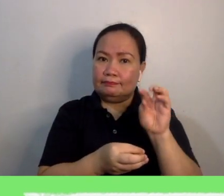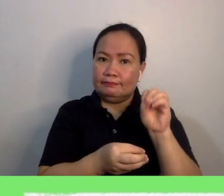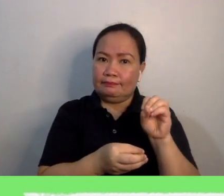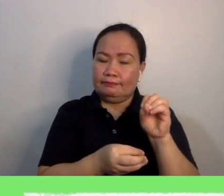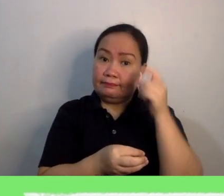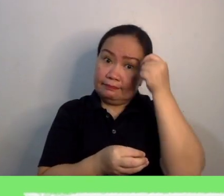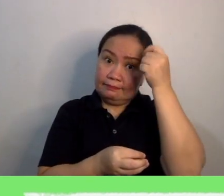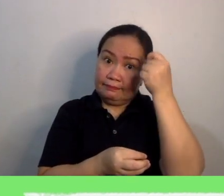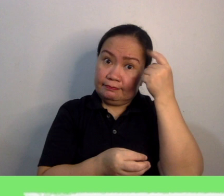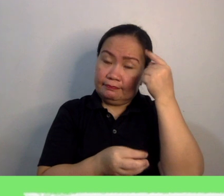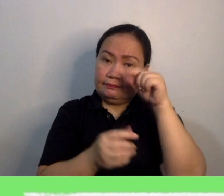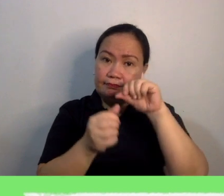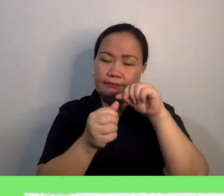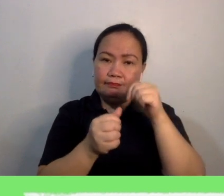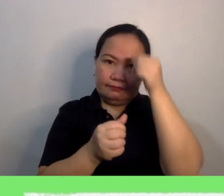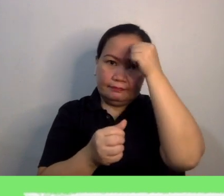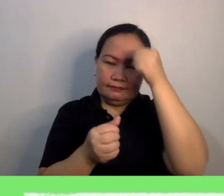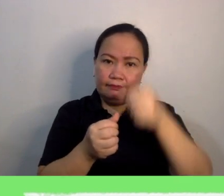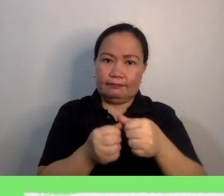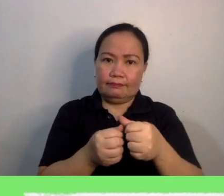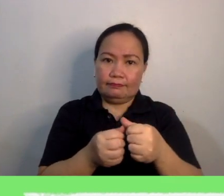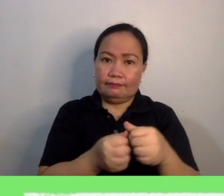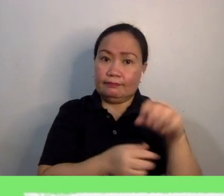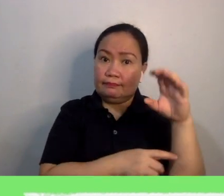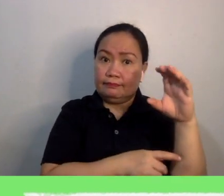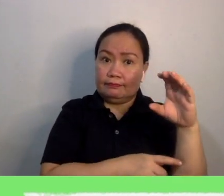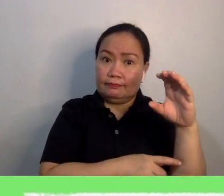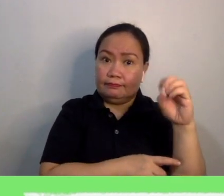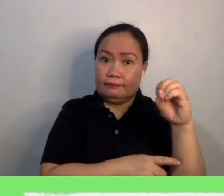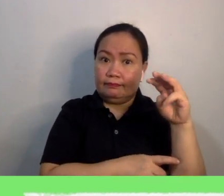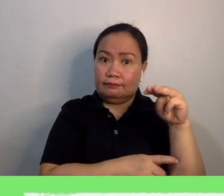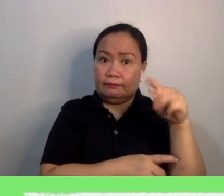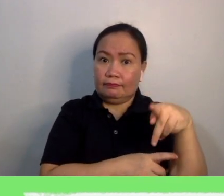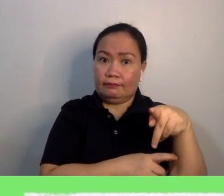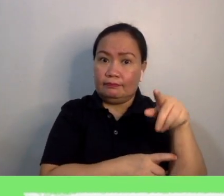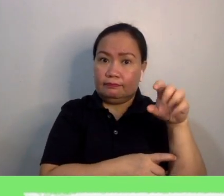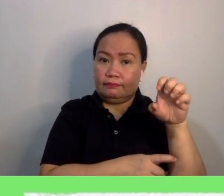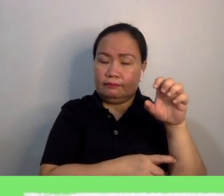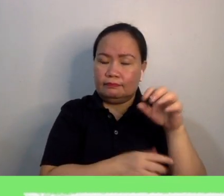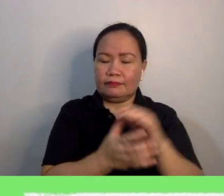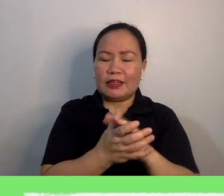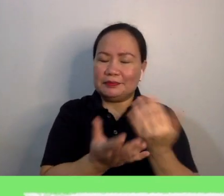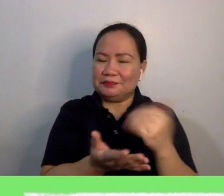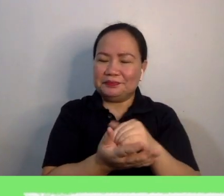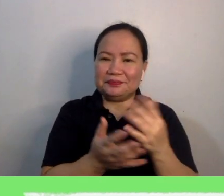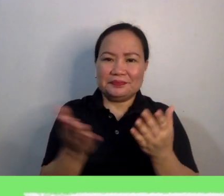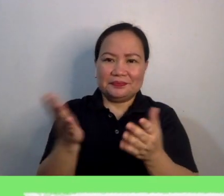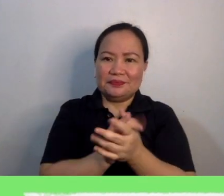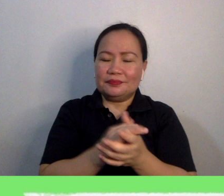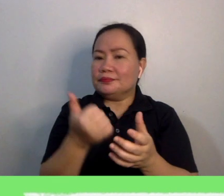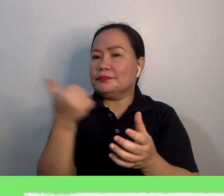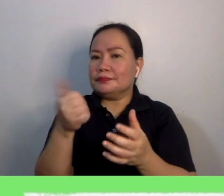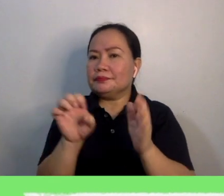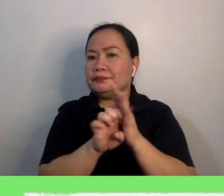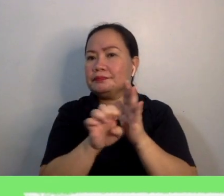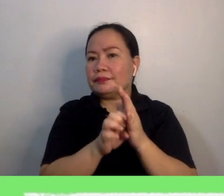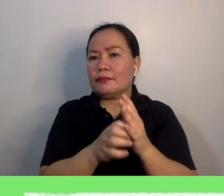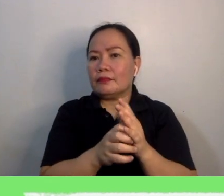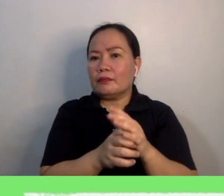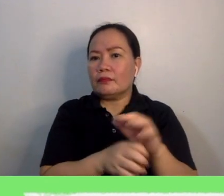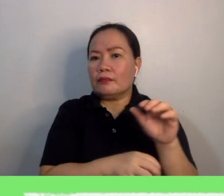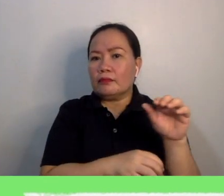angle ADB and angle BDC are supplementary angles. Another example. So, I have here